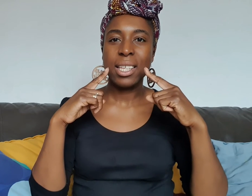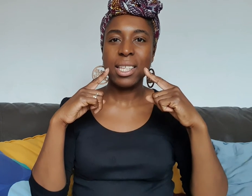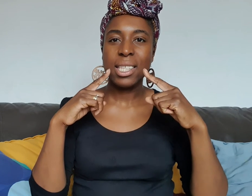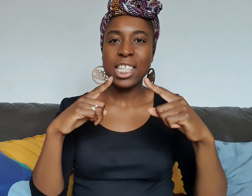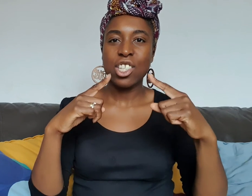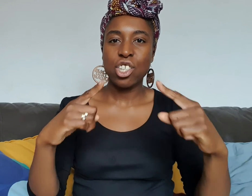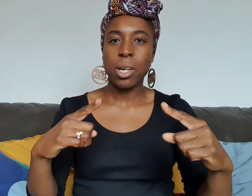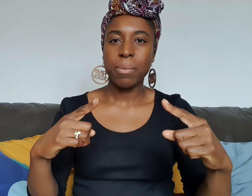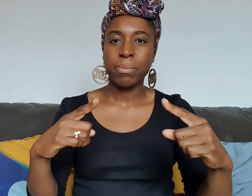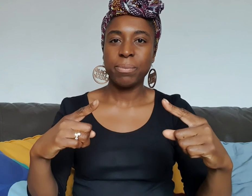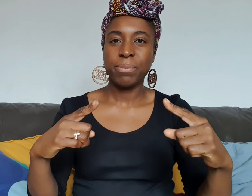Teacher.